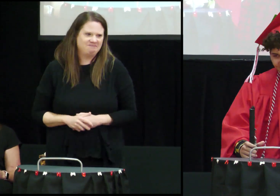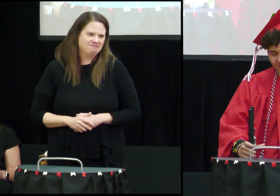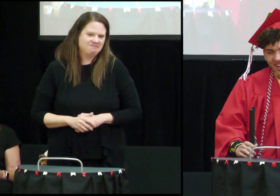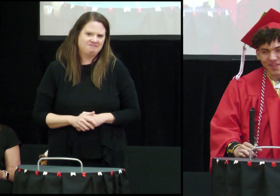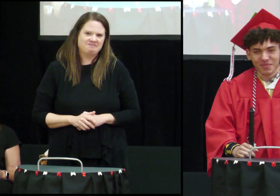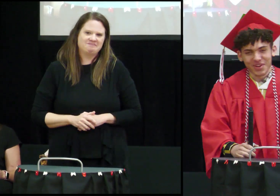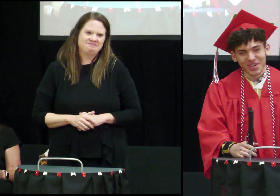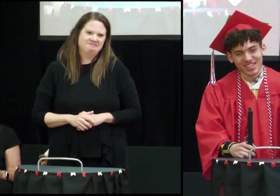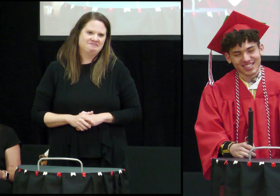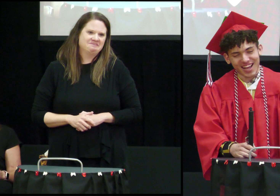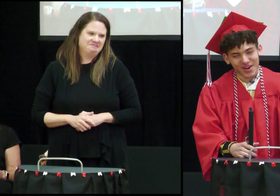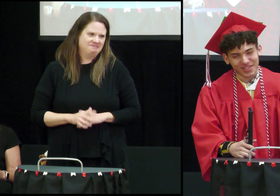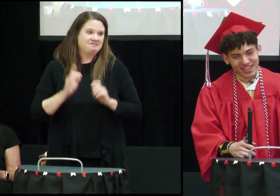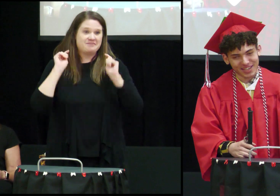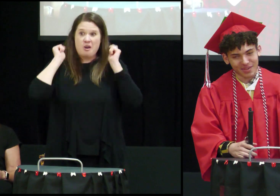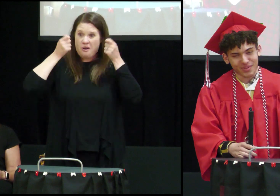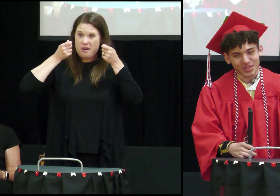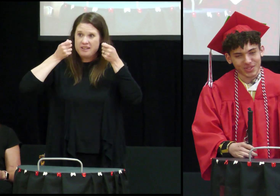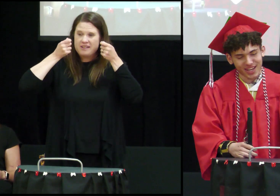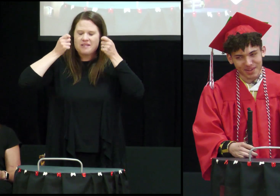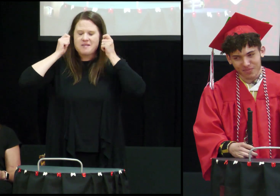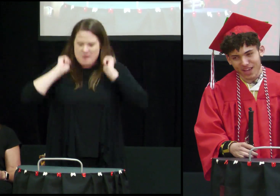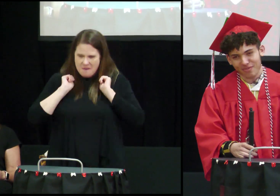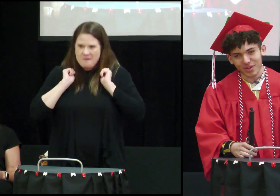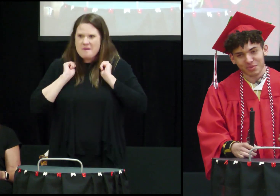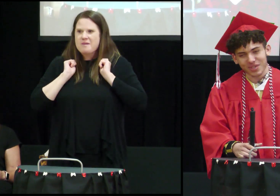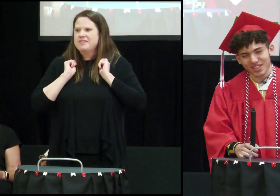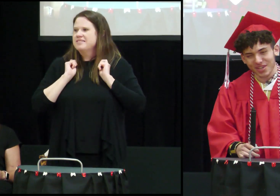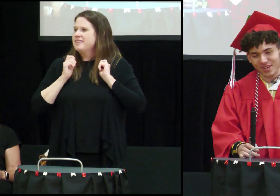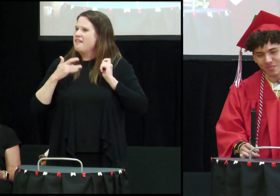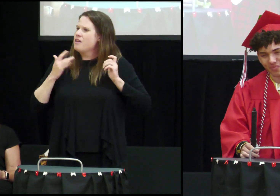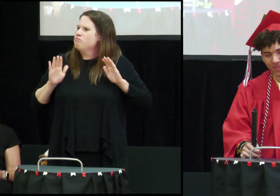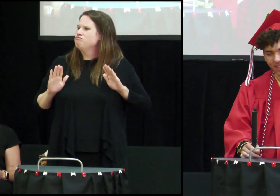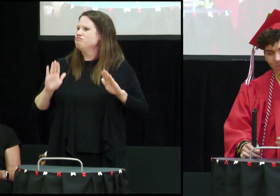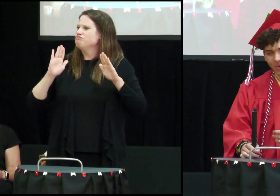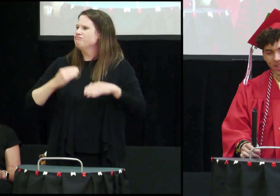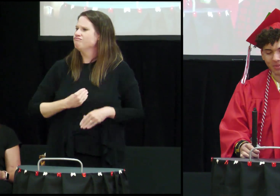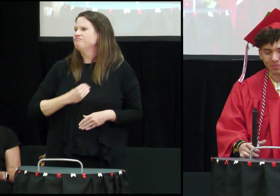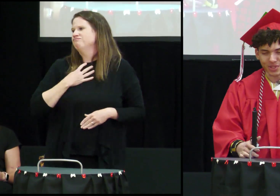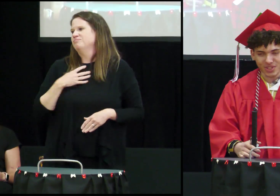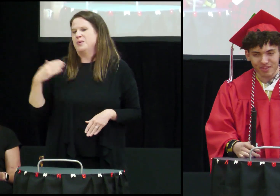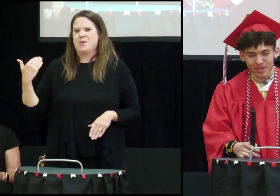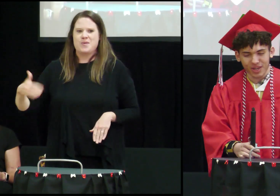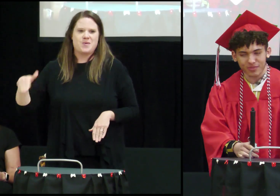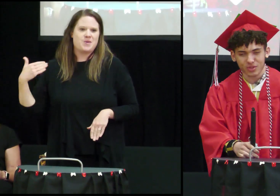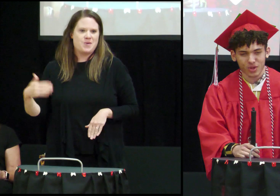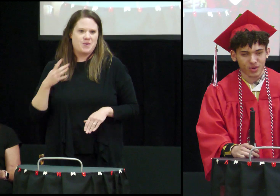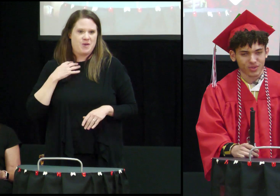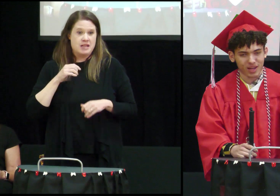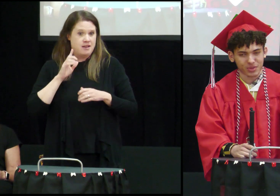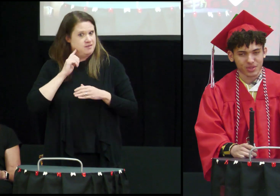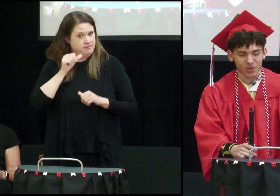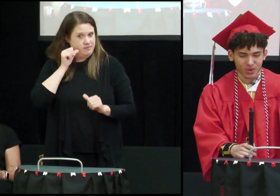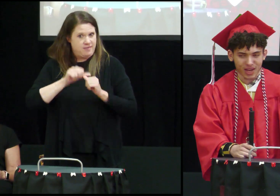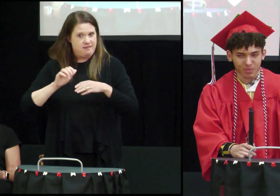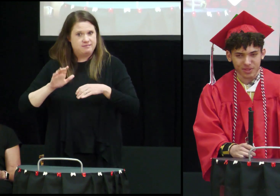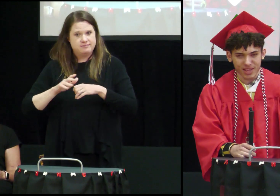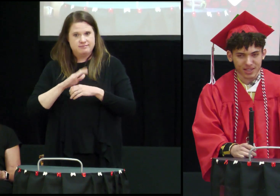Yep, the hood is down, and it feels great. It feels pretty good. When I was being pushed out of my comfort zone, I was told that I would be thanking you